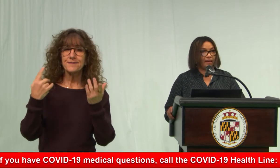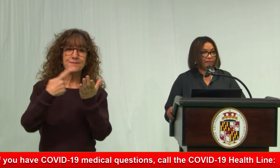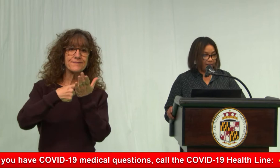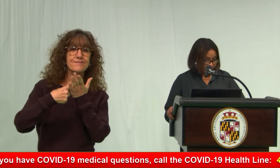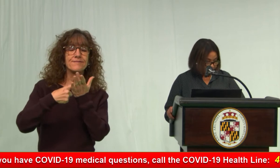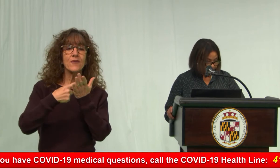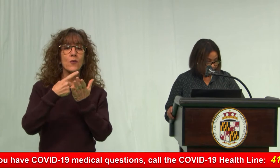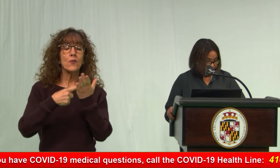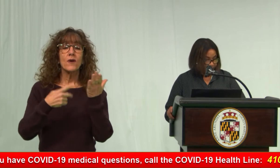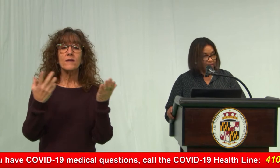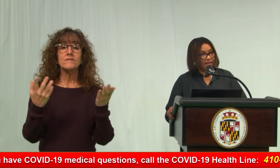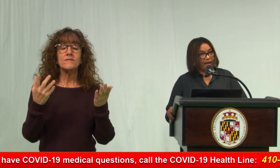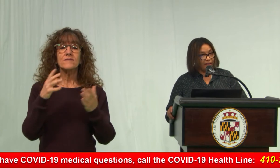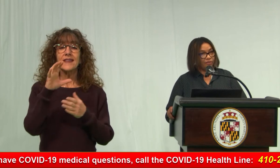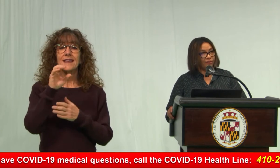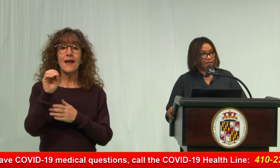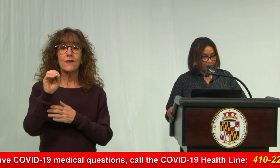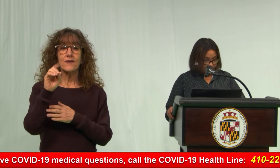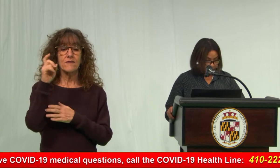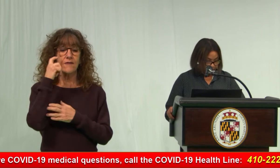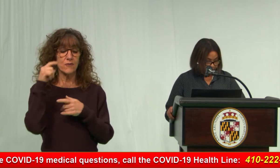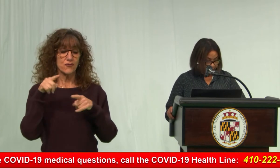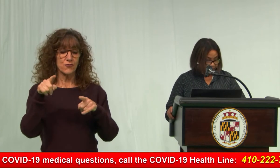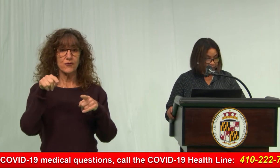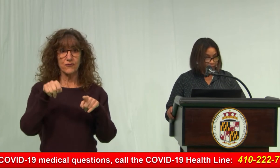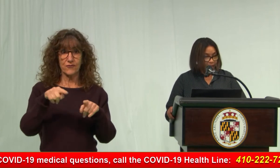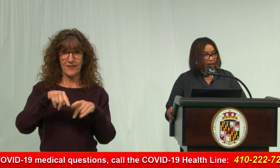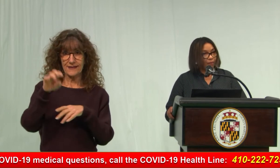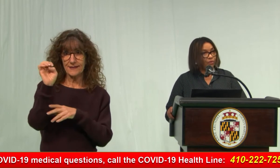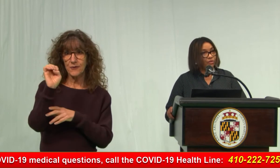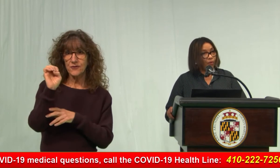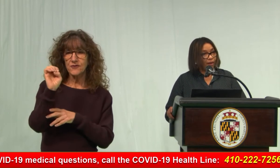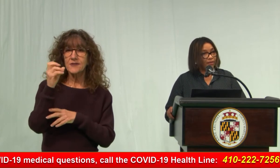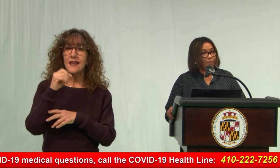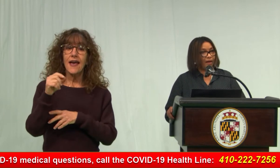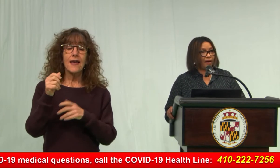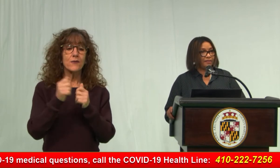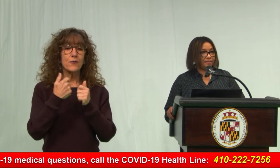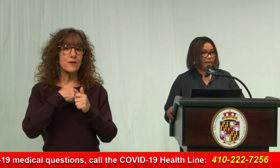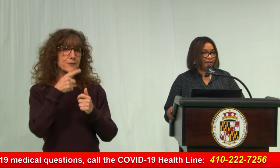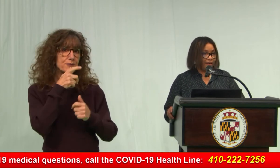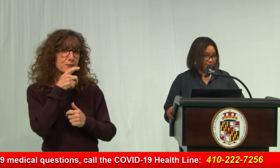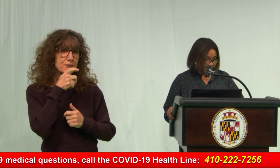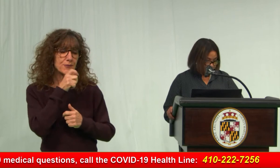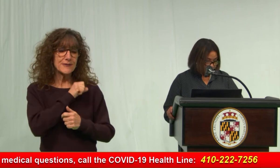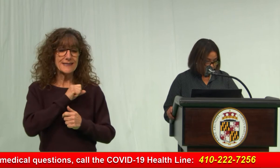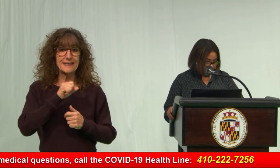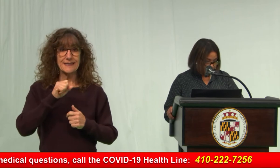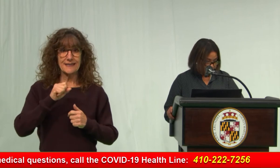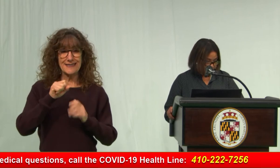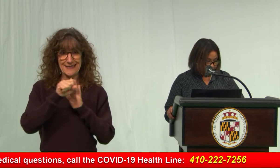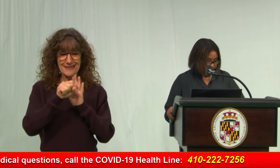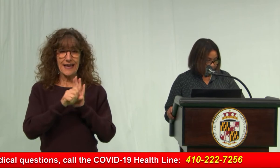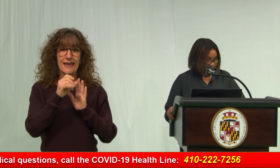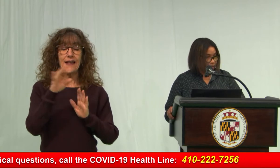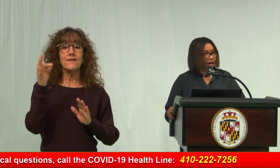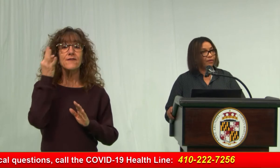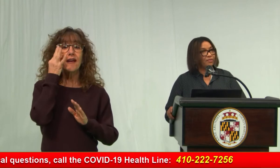actions the county government is taking during this emergency. And we're joined by our state and federal